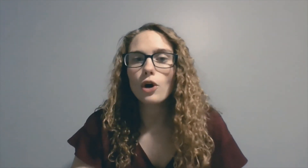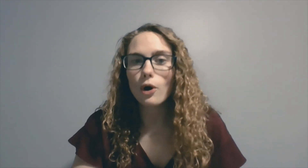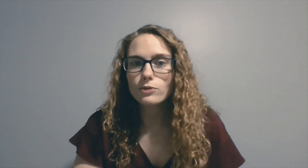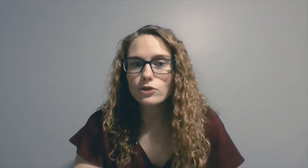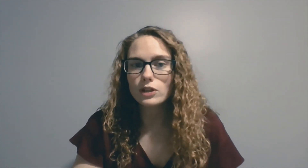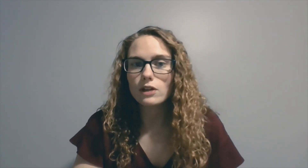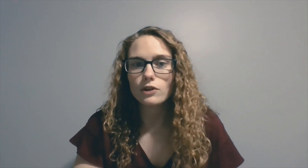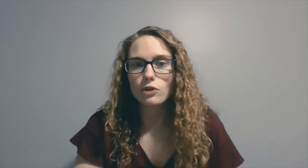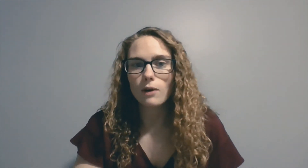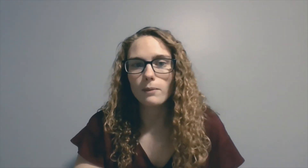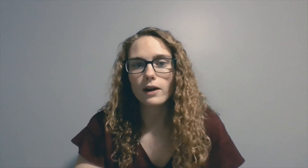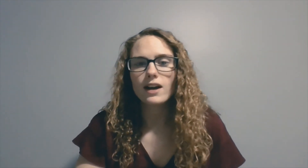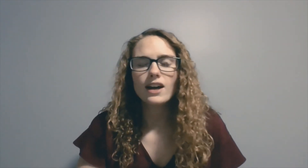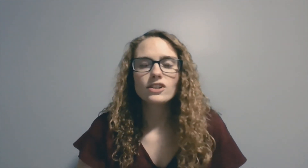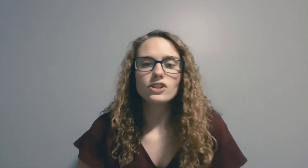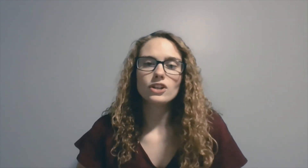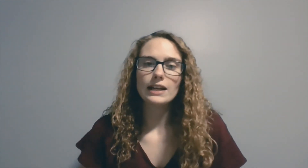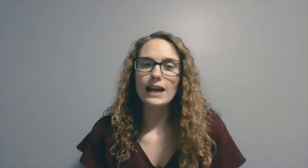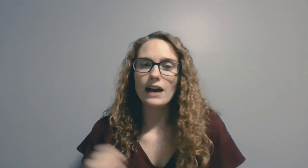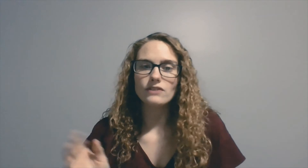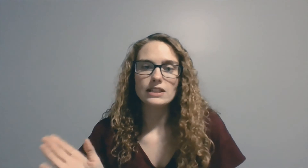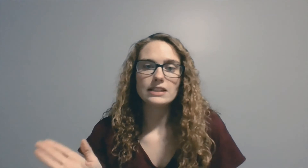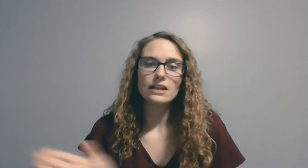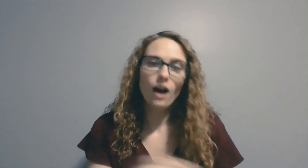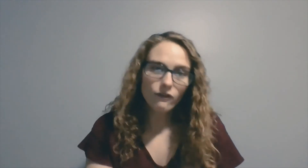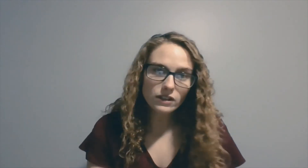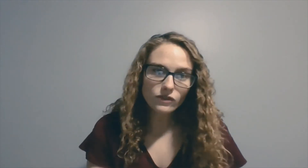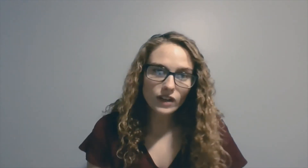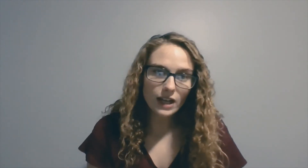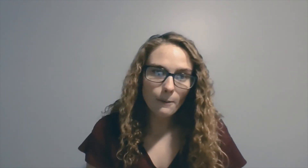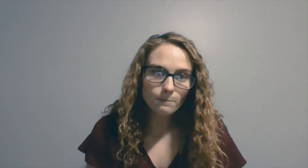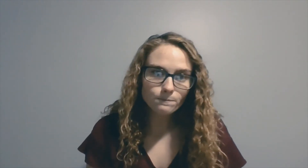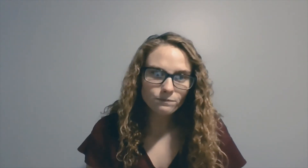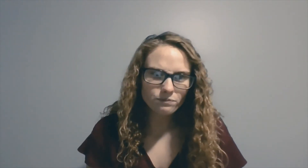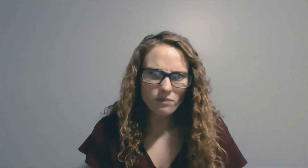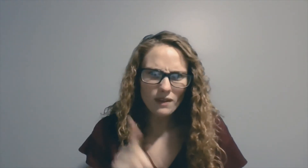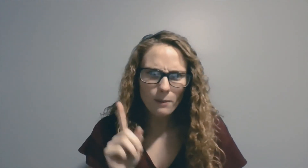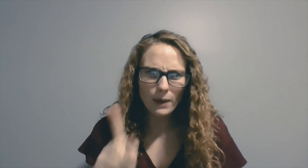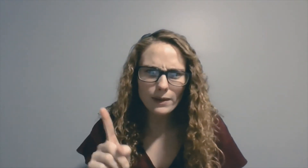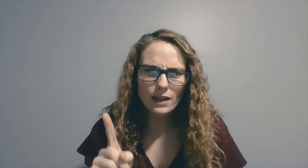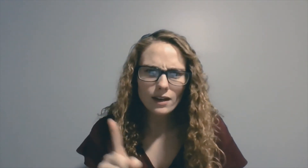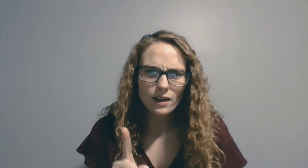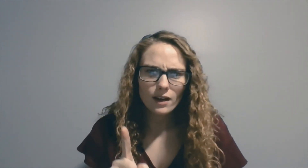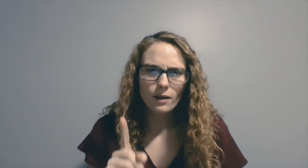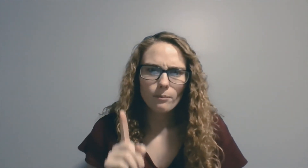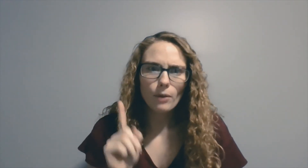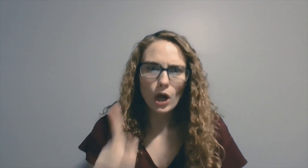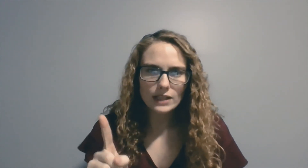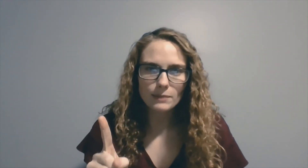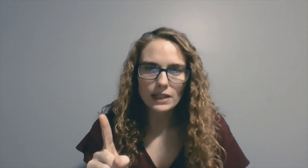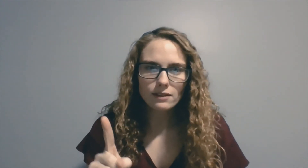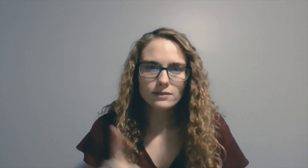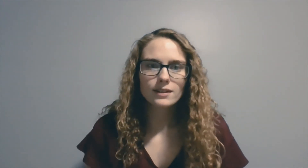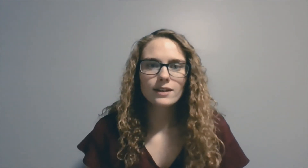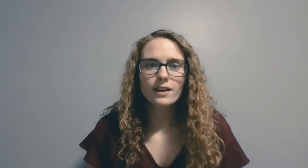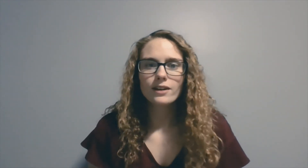home screen of your Chromebook. So you're going to have to get off this video, maybe pause me,